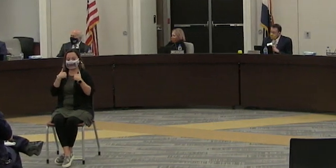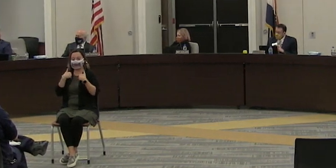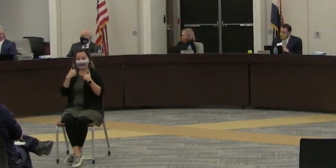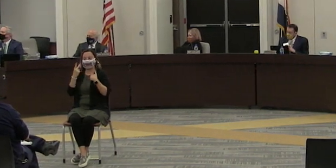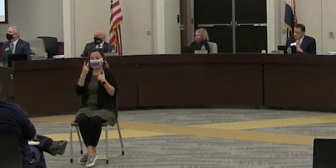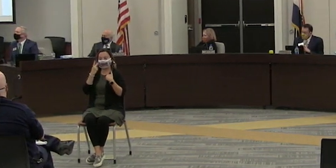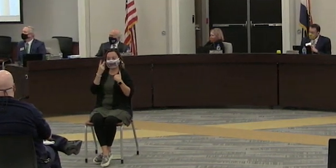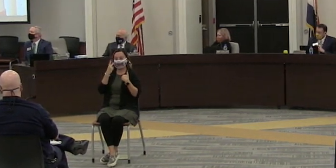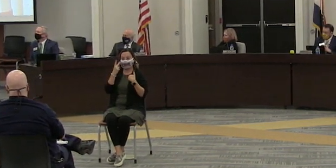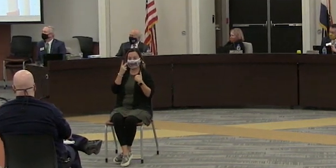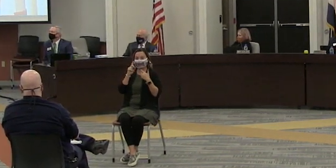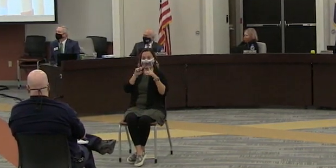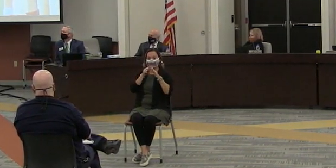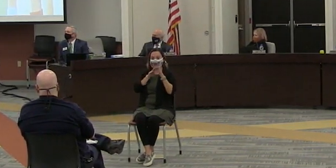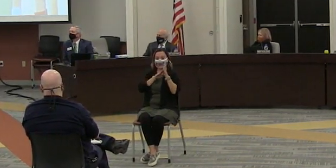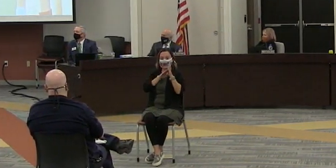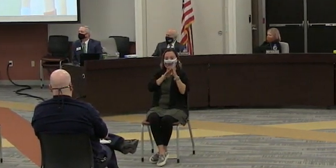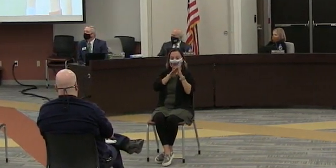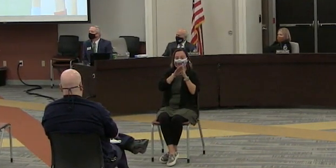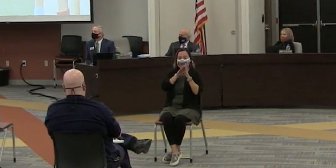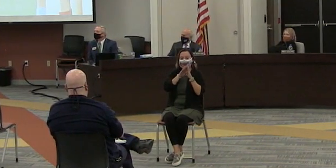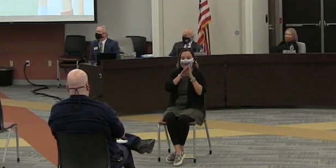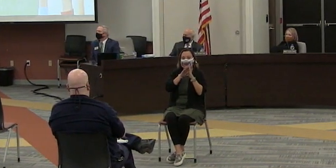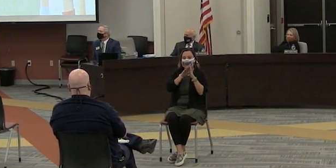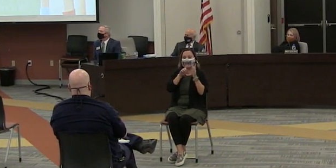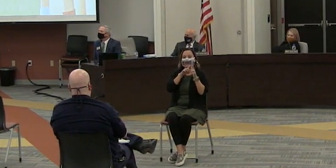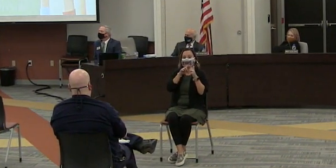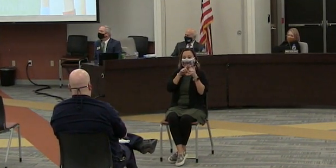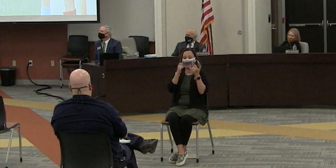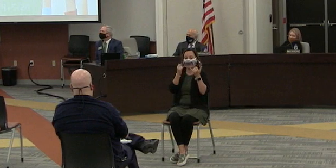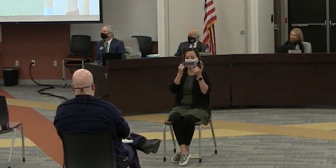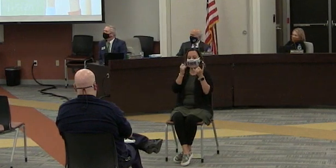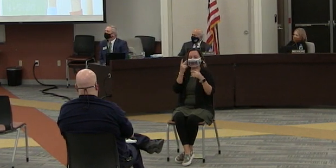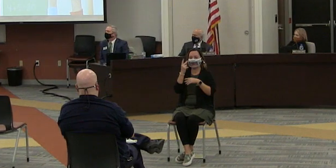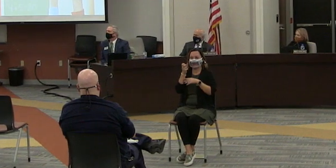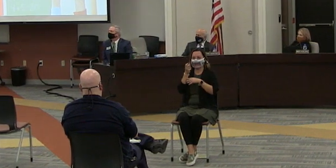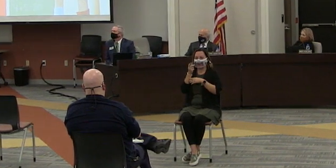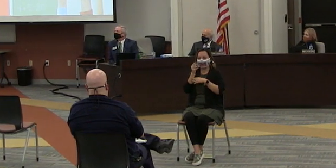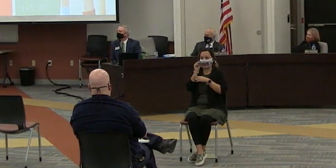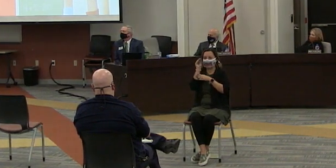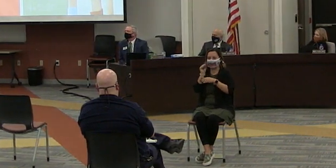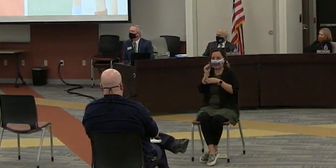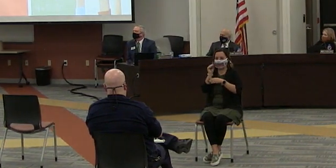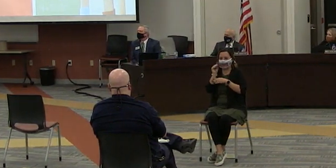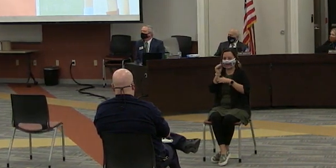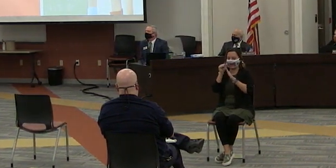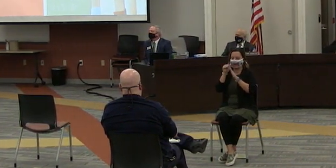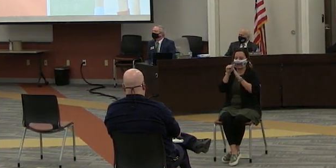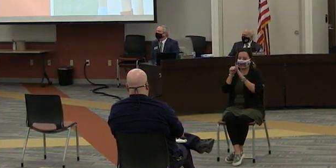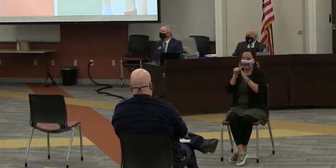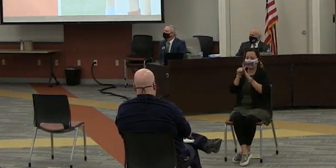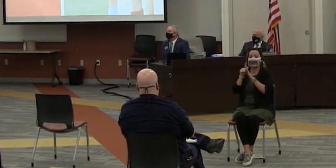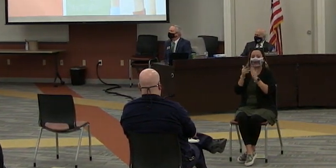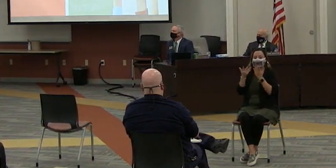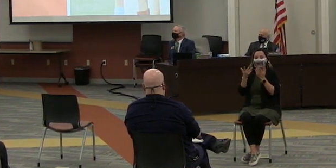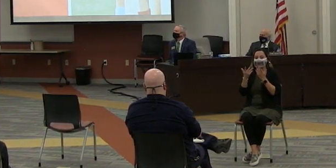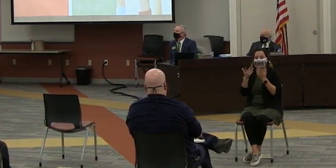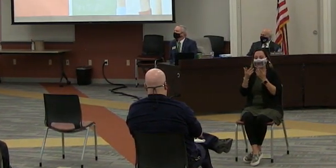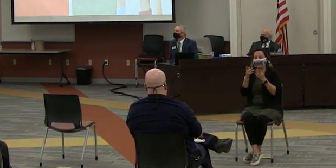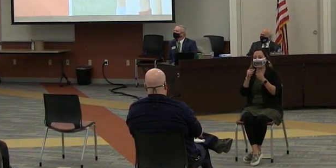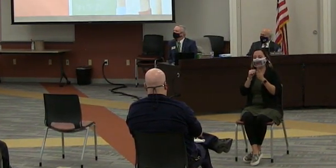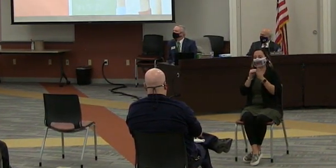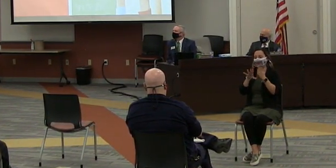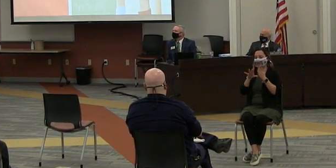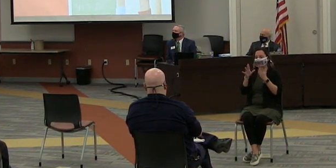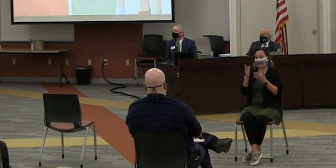steady climb up. And then what we're seeing now is maybe a couple percent decline in the percent of students achieving that rate. So a